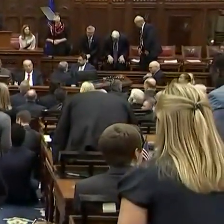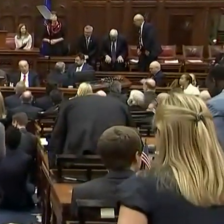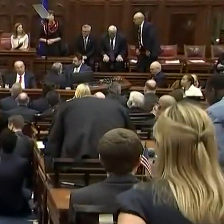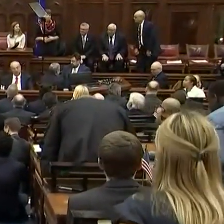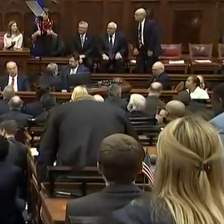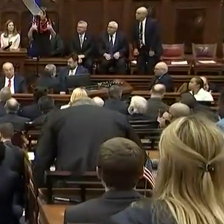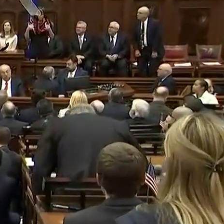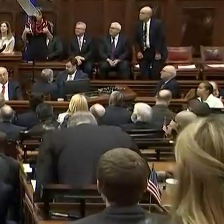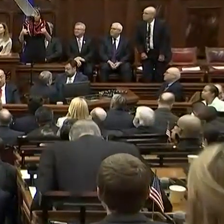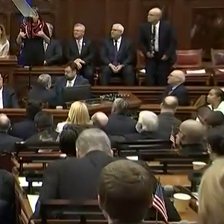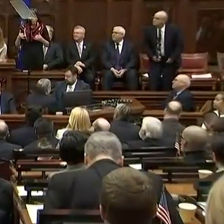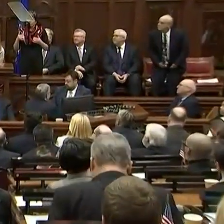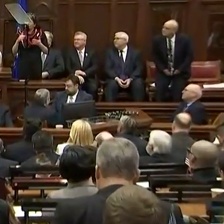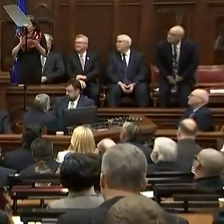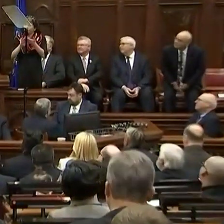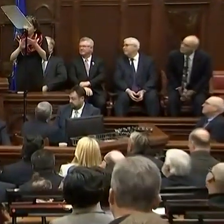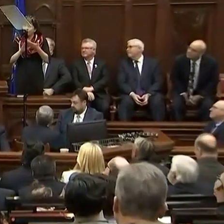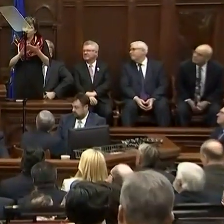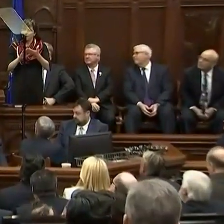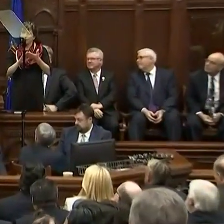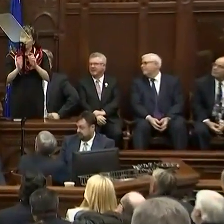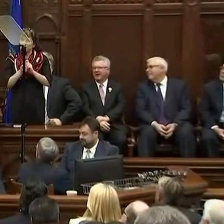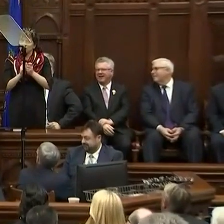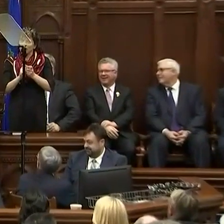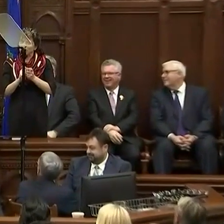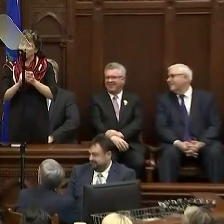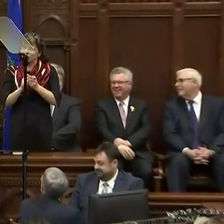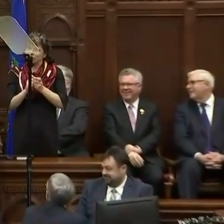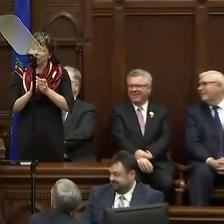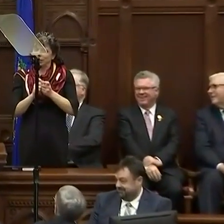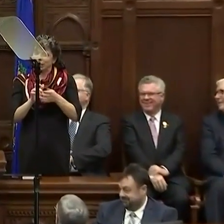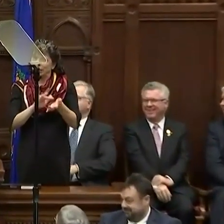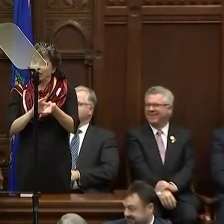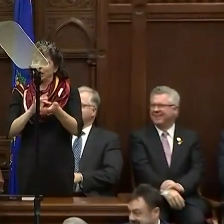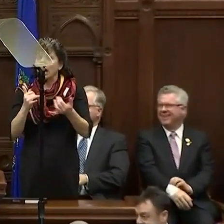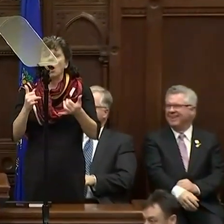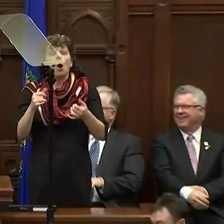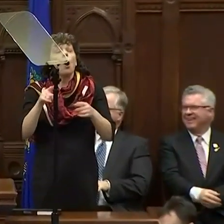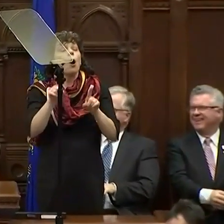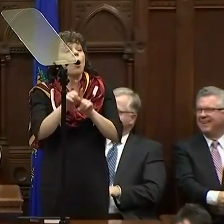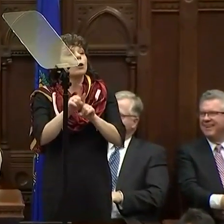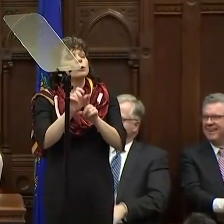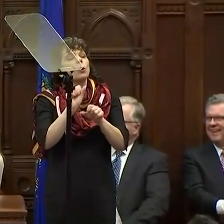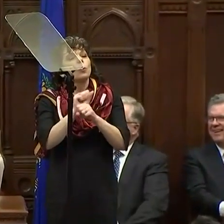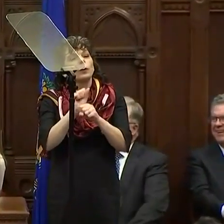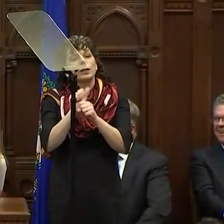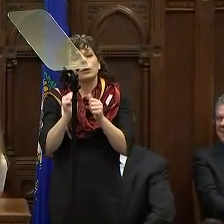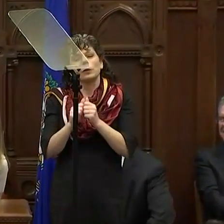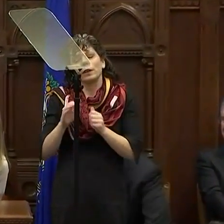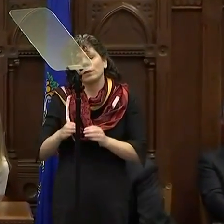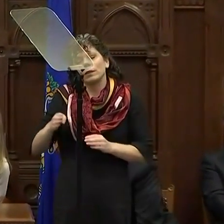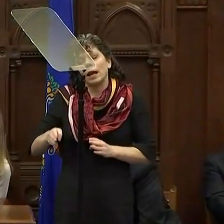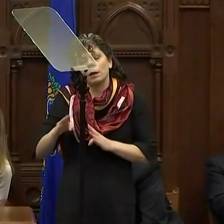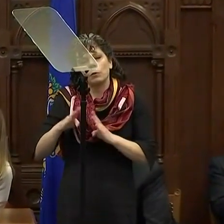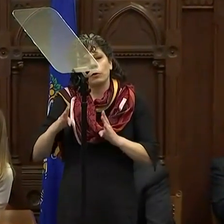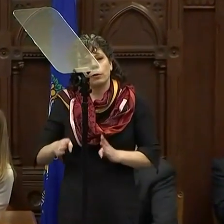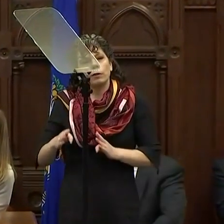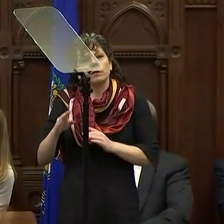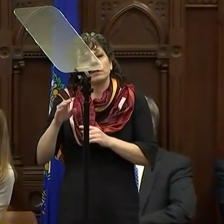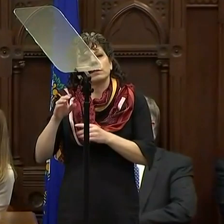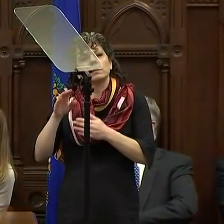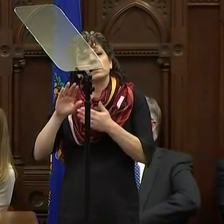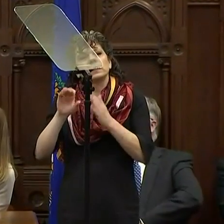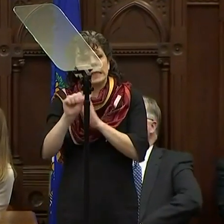Now we got all the goodwill going. Let me change it. We're also working with our states, our neighboring states, as we